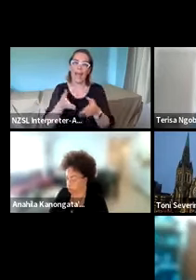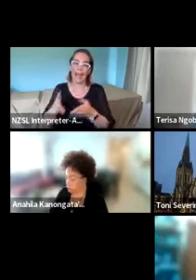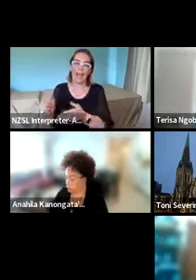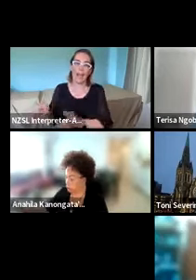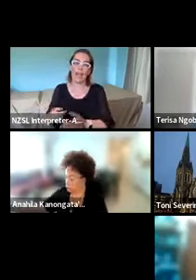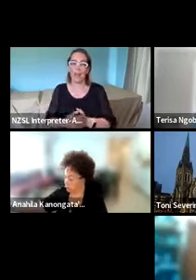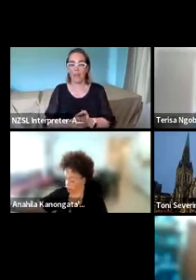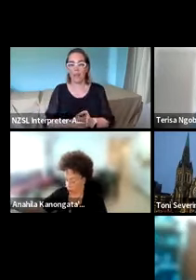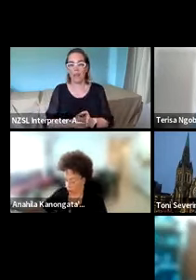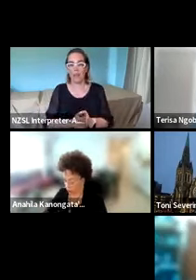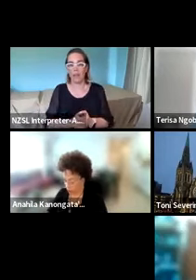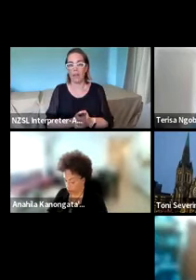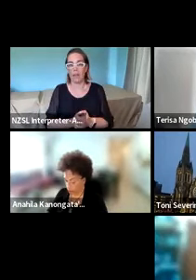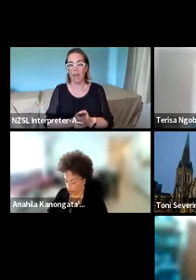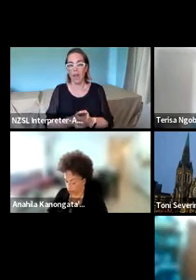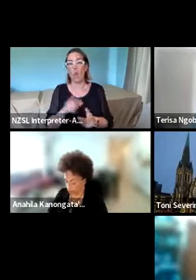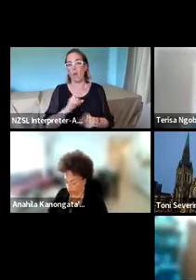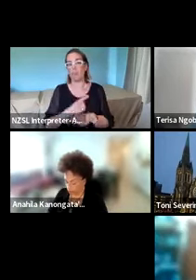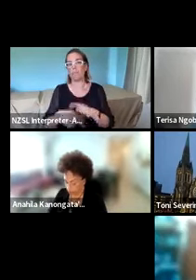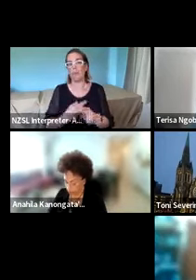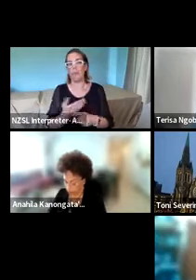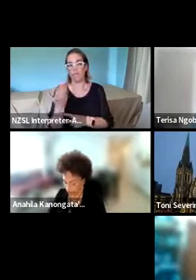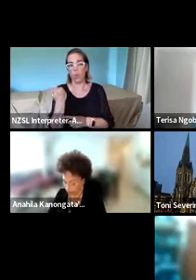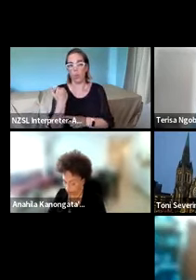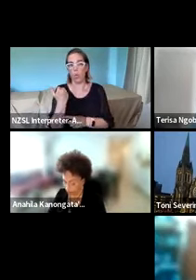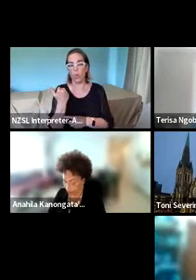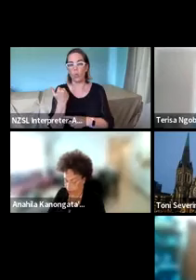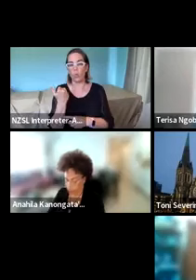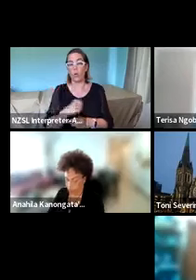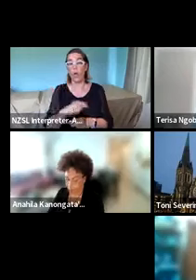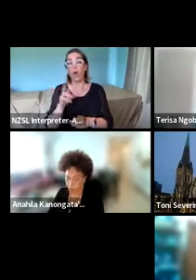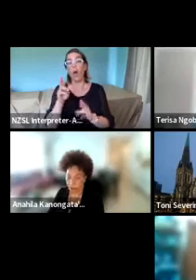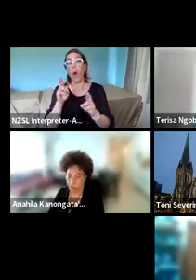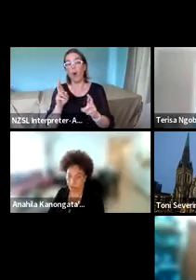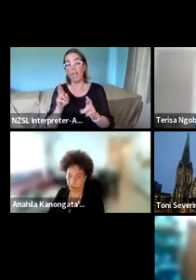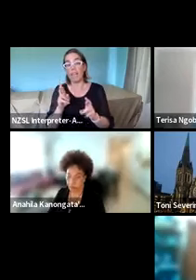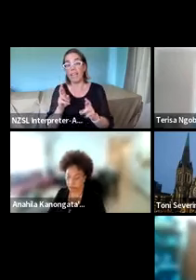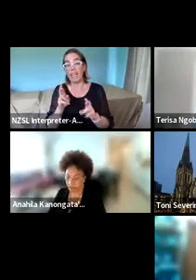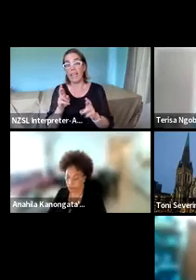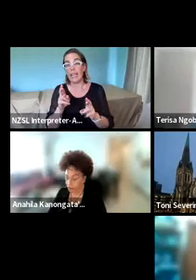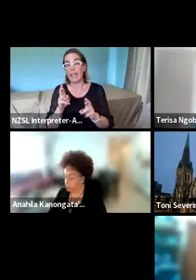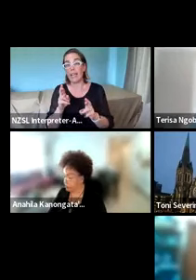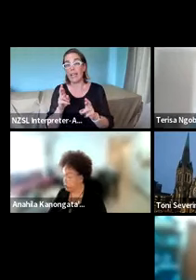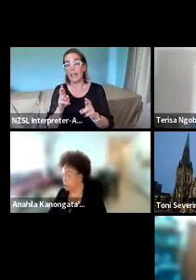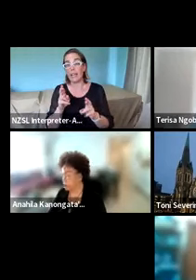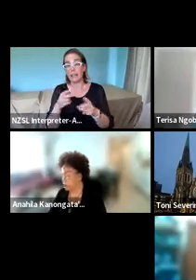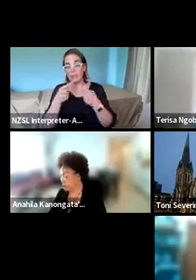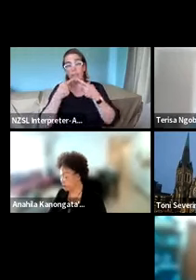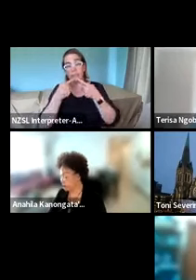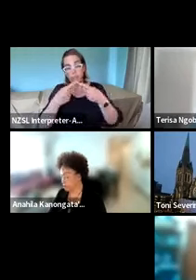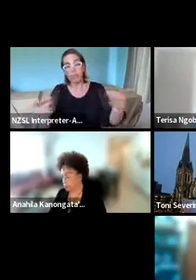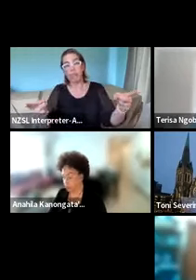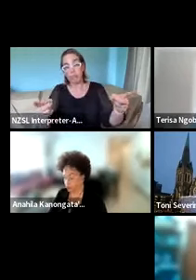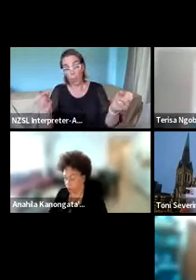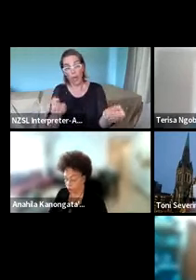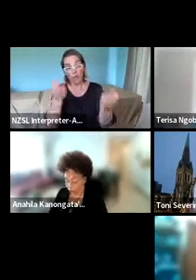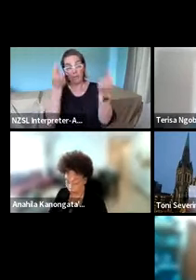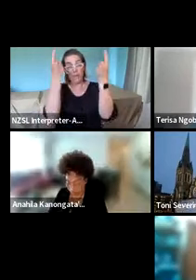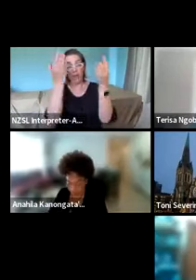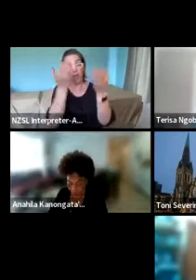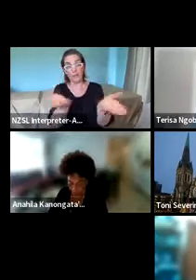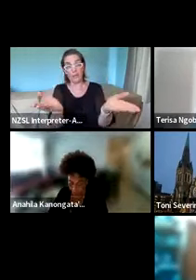the domains that I talked about earlier. I think that message hopefully is being conveyed to this committee and has been